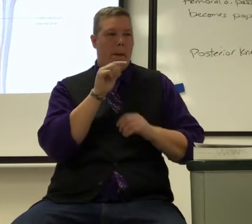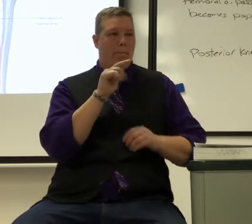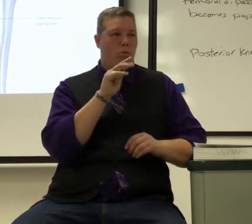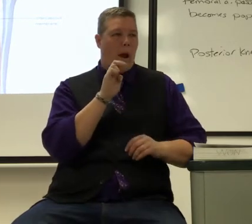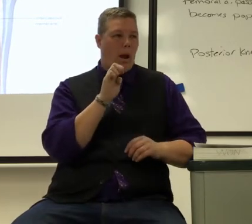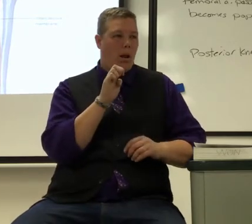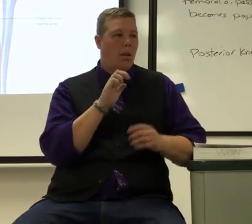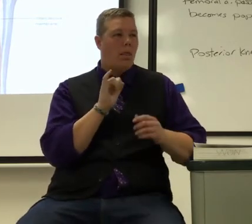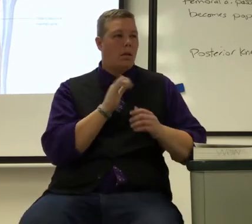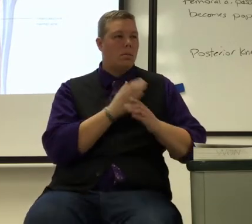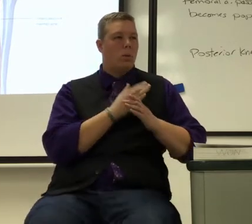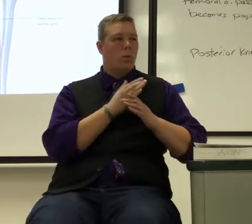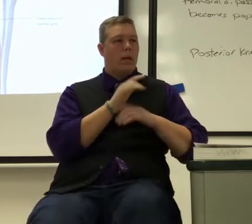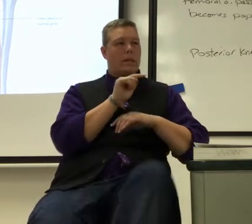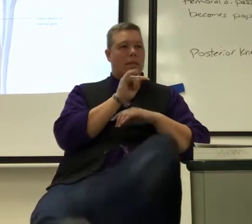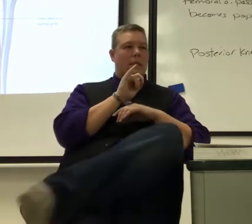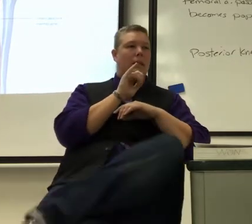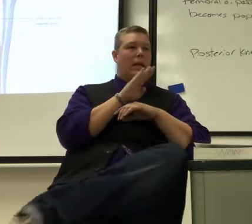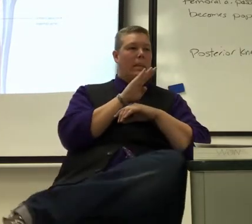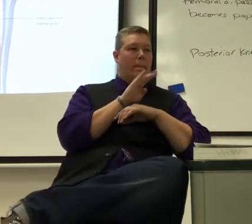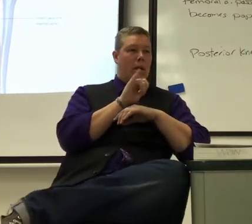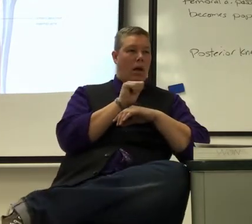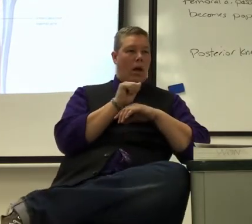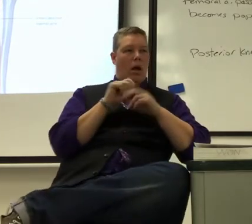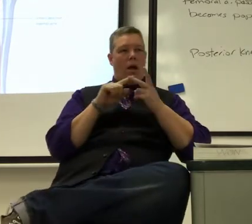So you can view